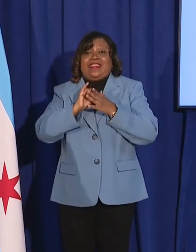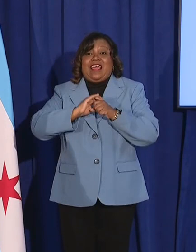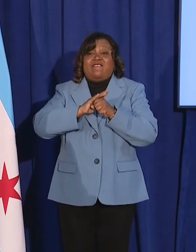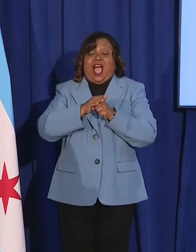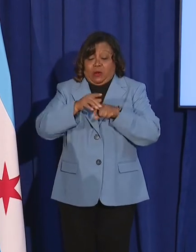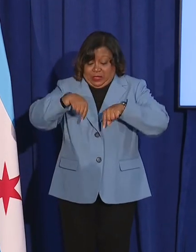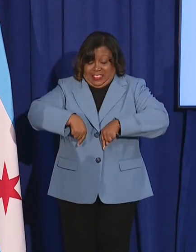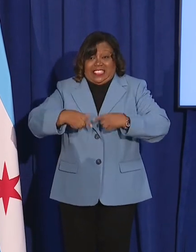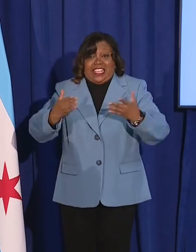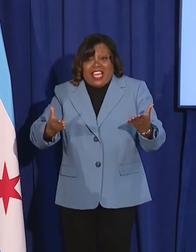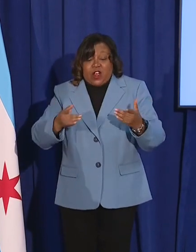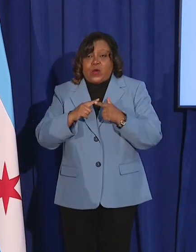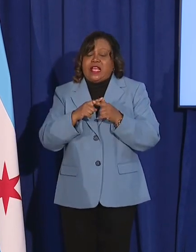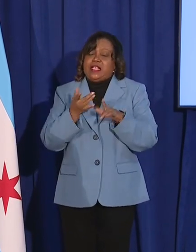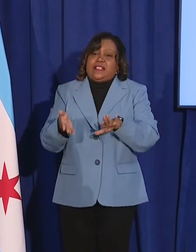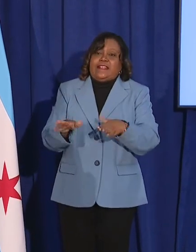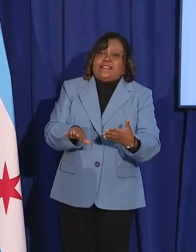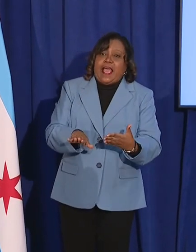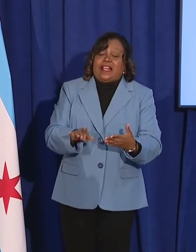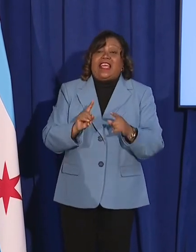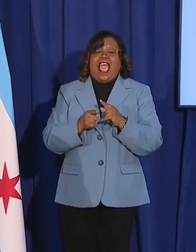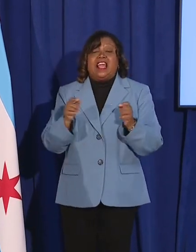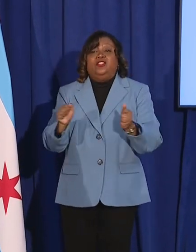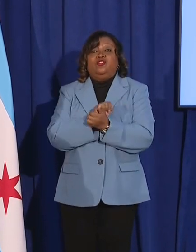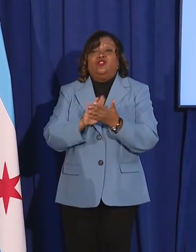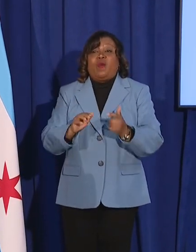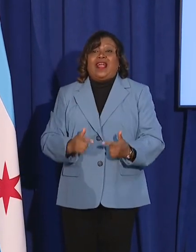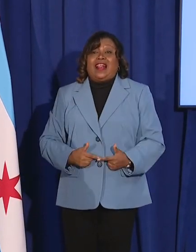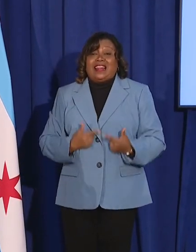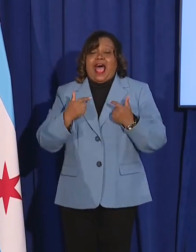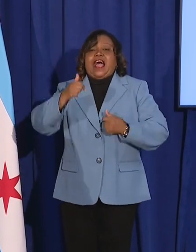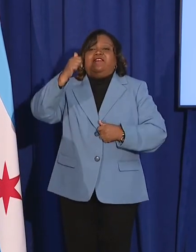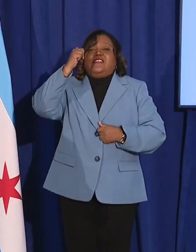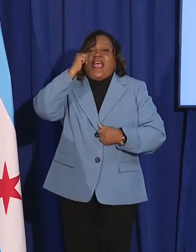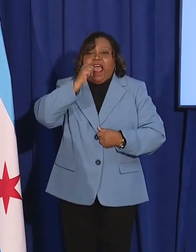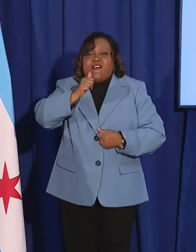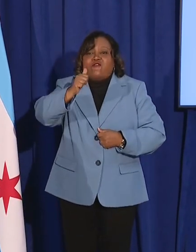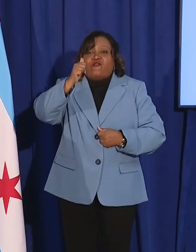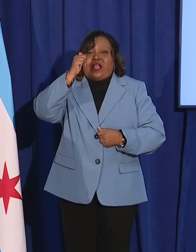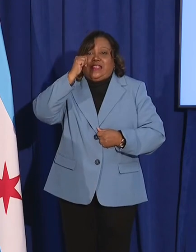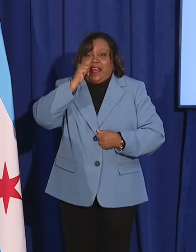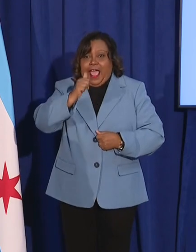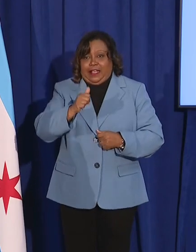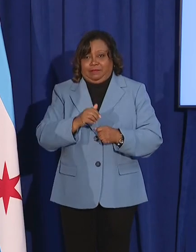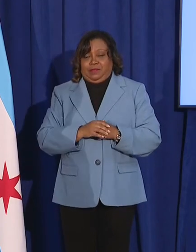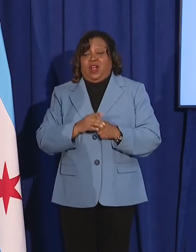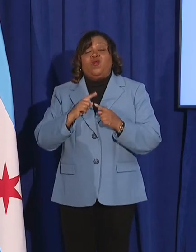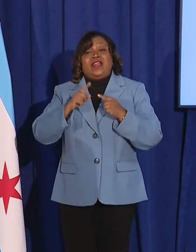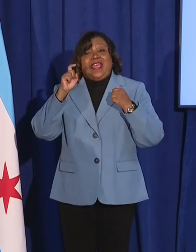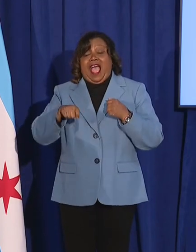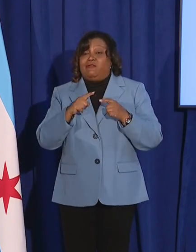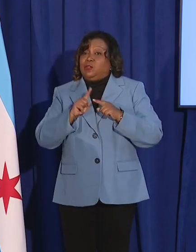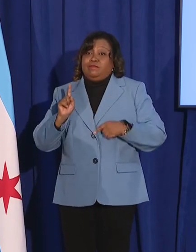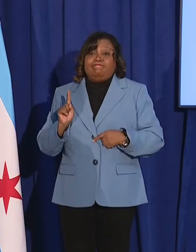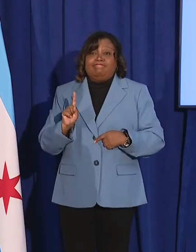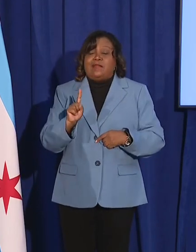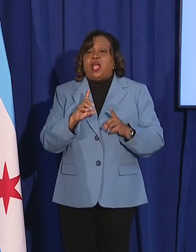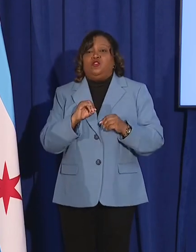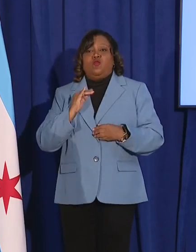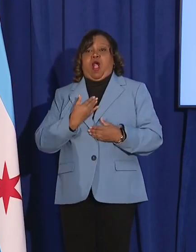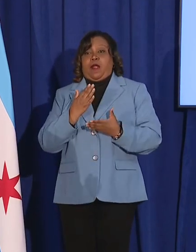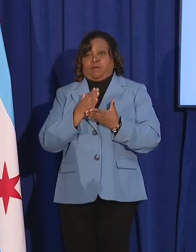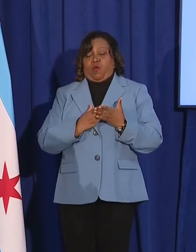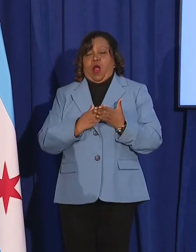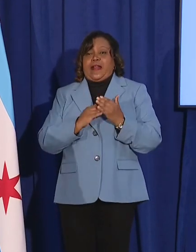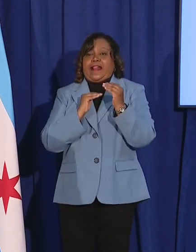virus is here, it is deadly, and it is destroying lives every single day. So we've got to step up and do our